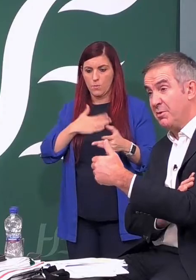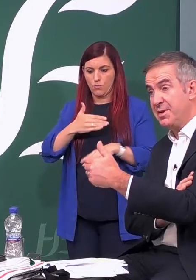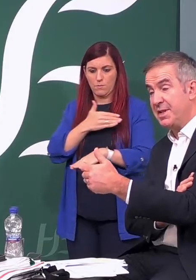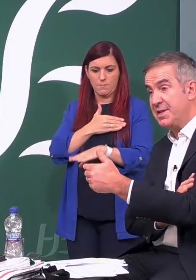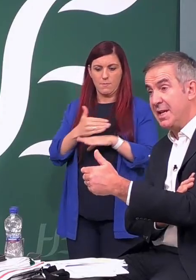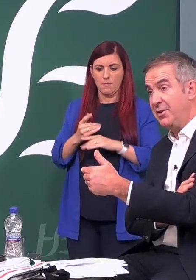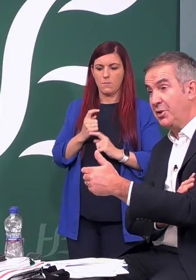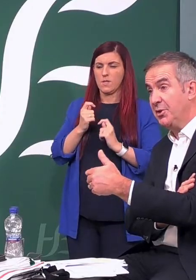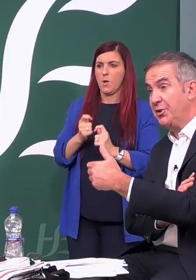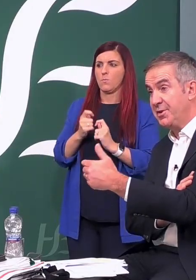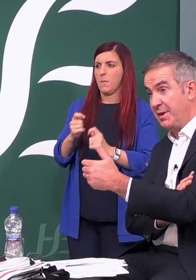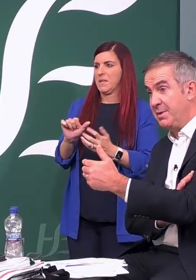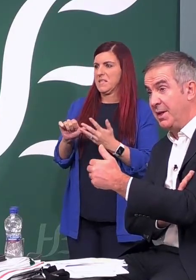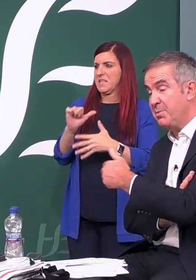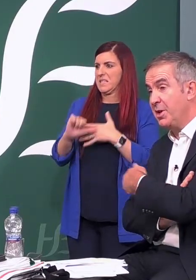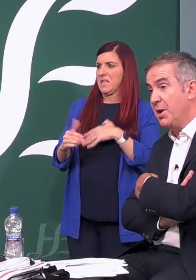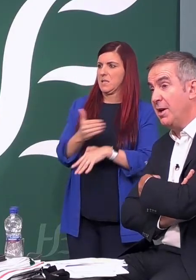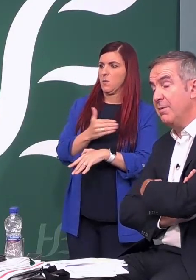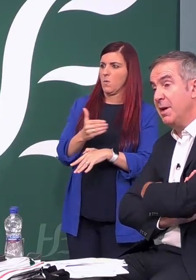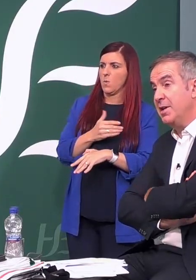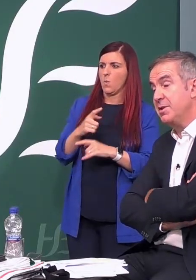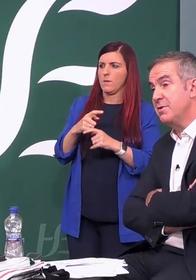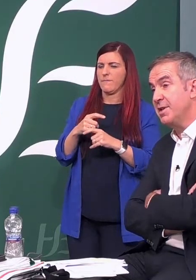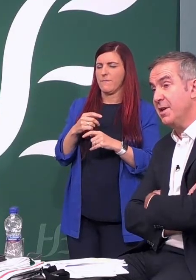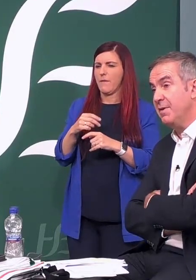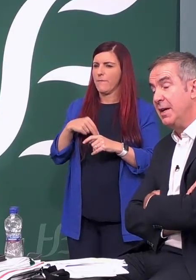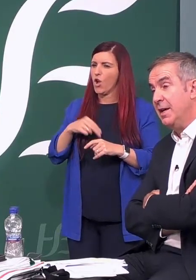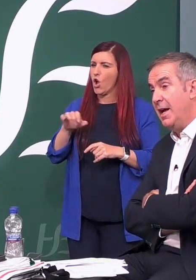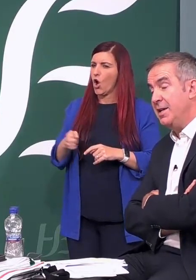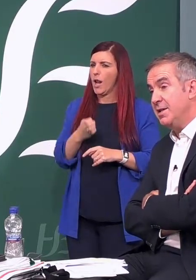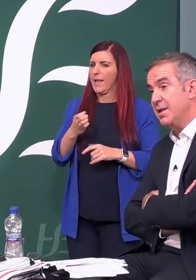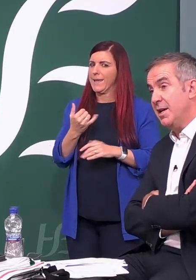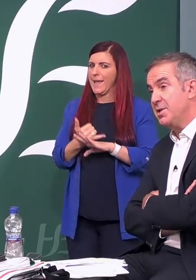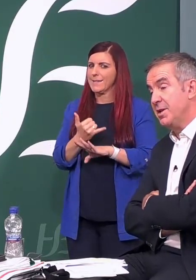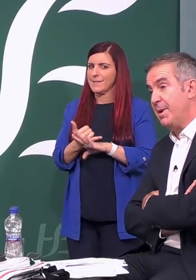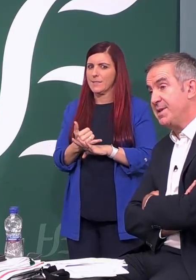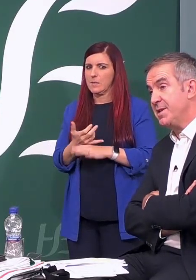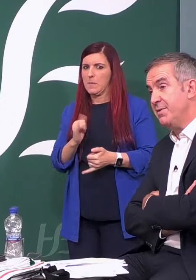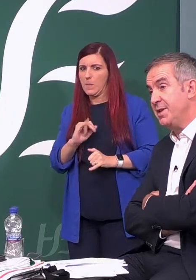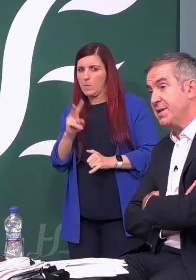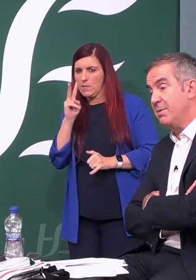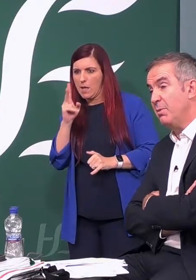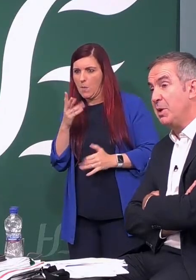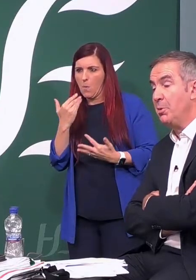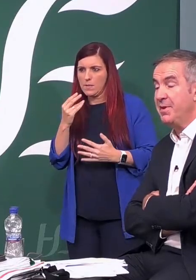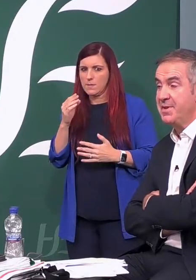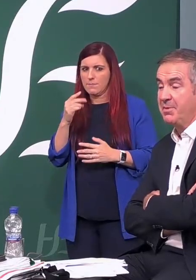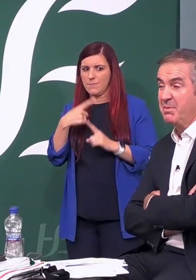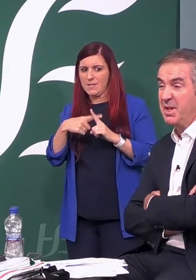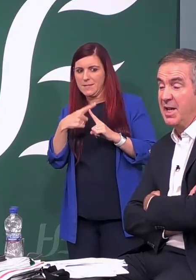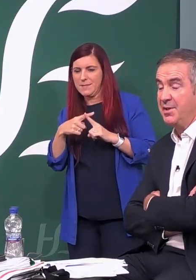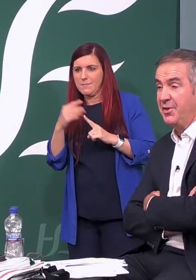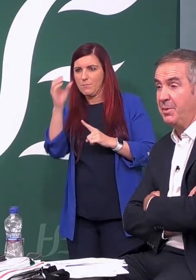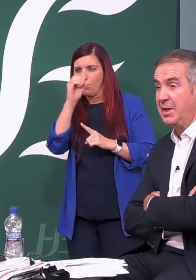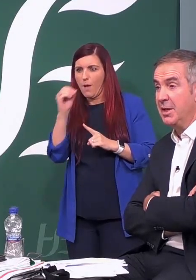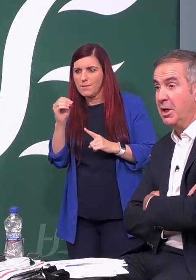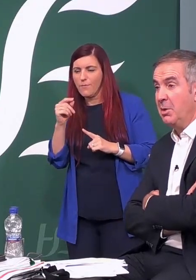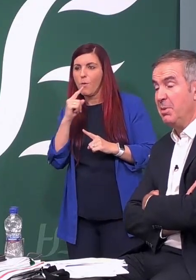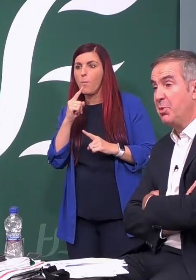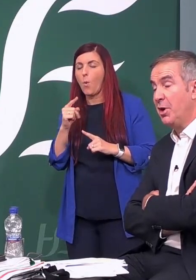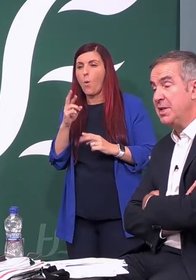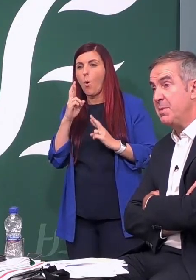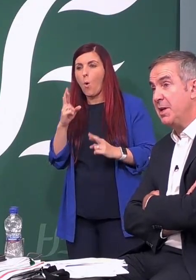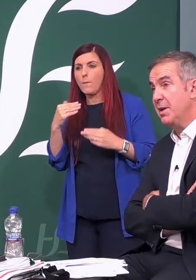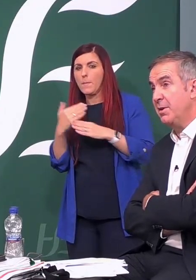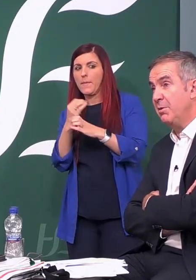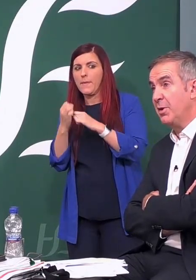say, just over 6 days ago, so it is pretty early in relation to trying to give any indication on the positivity side. But we'd hope to have something by the end of this week.